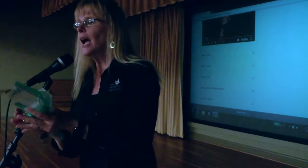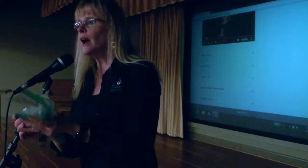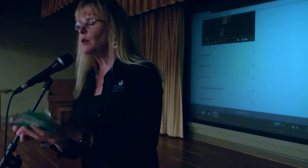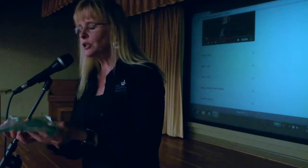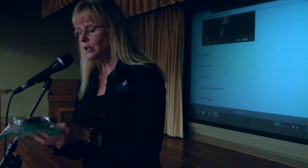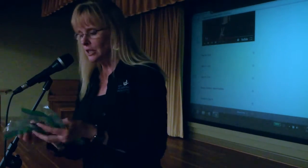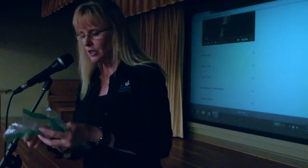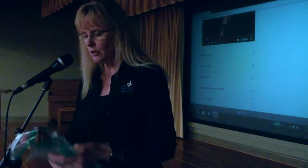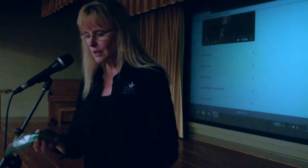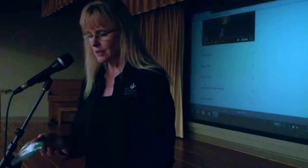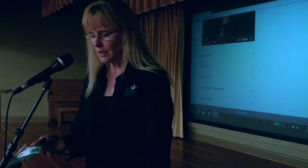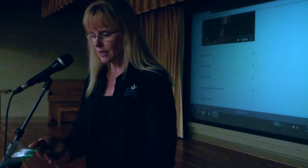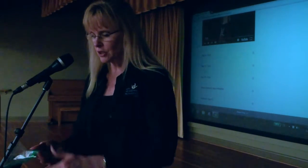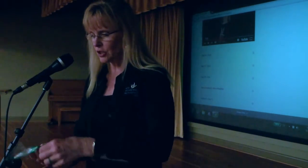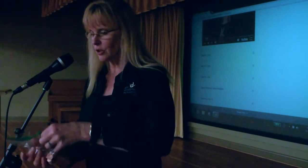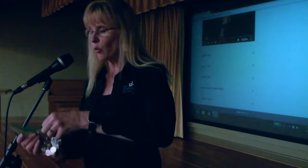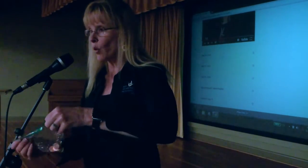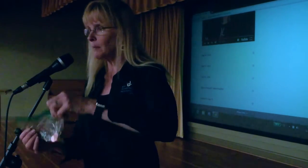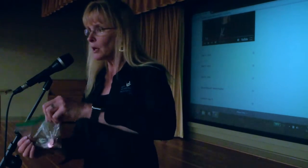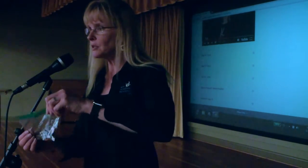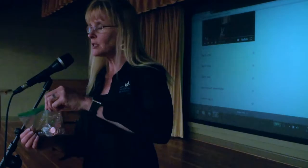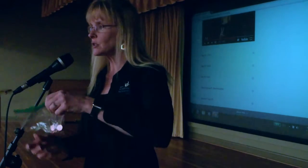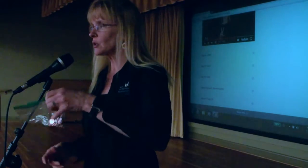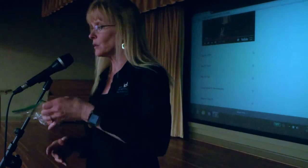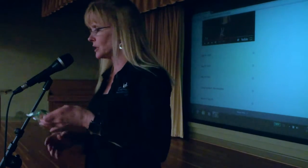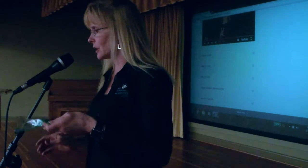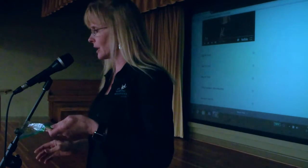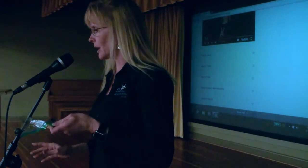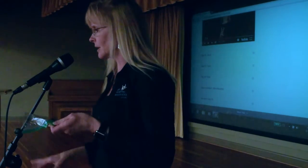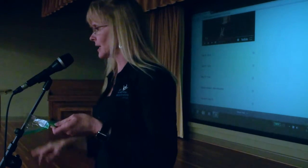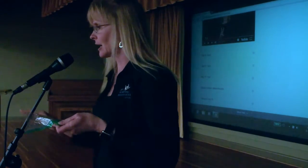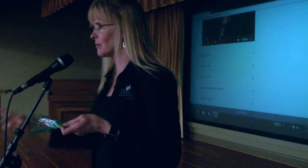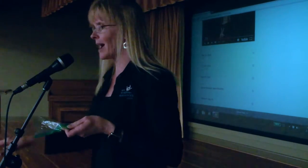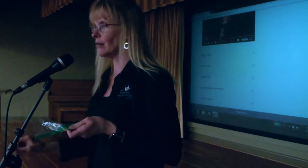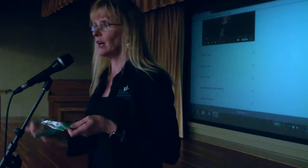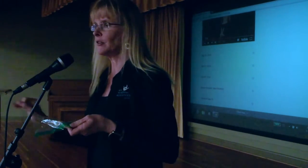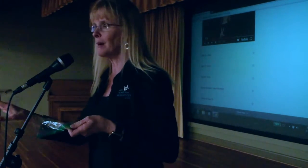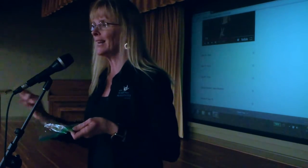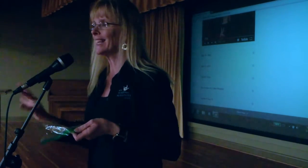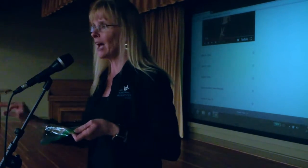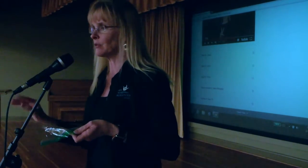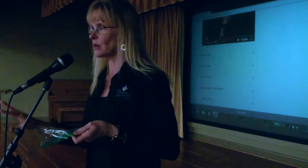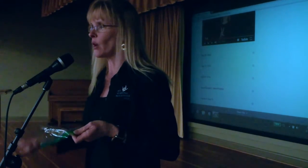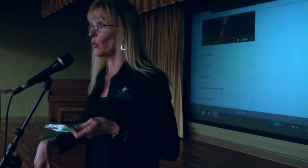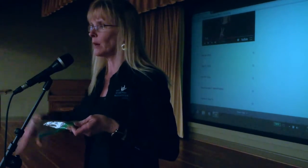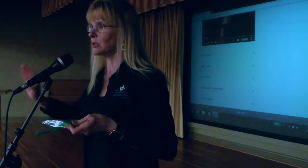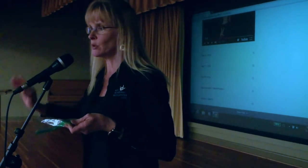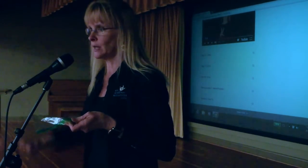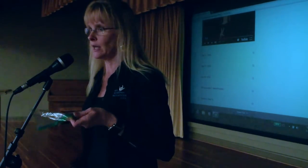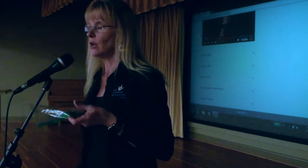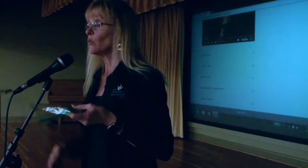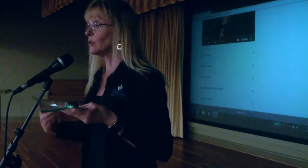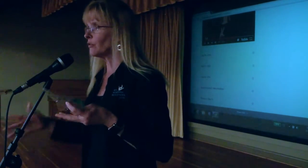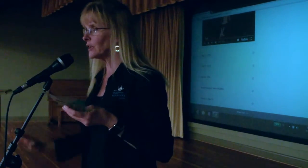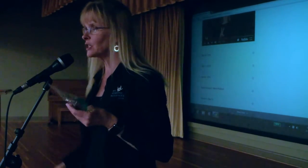And what you're going to do is one person is going to reach in and take them out, and everybody counts all the way up to 20. When you finish